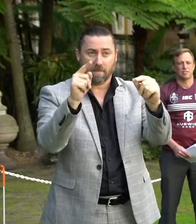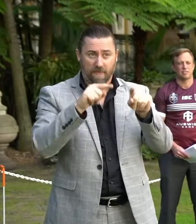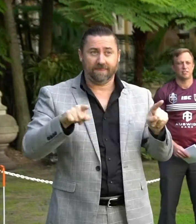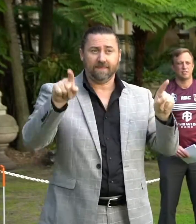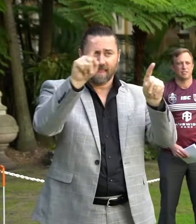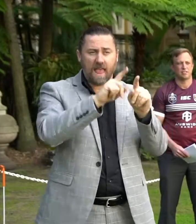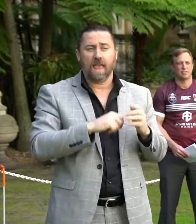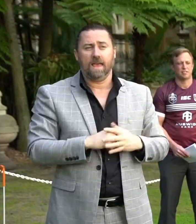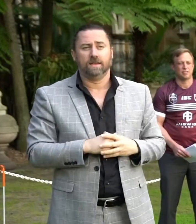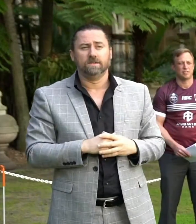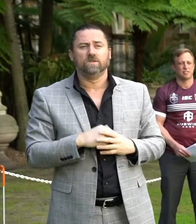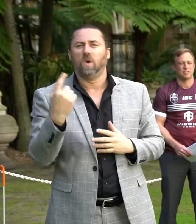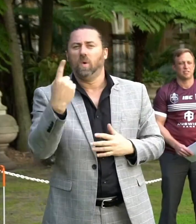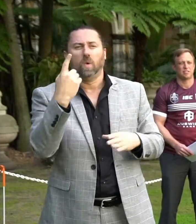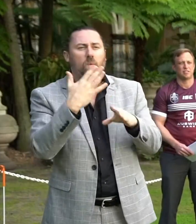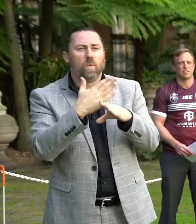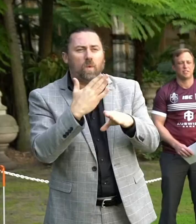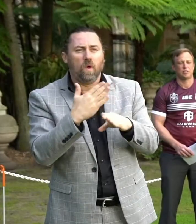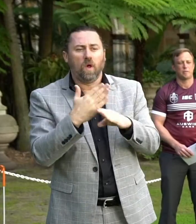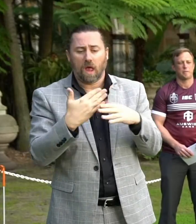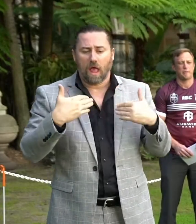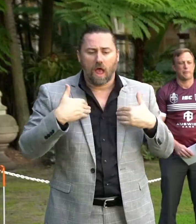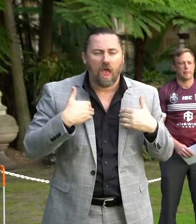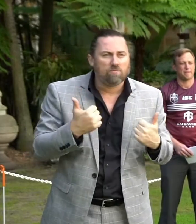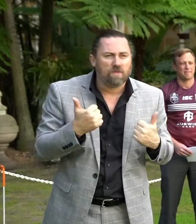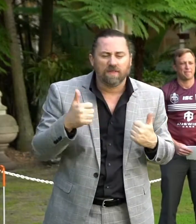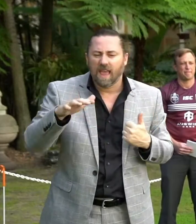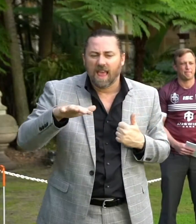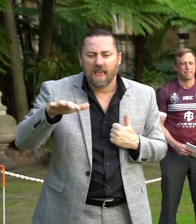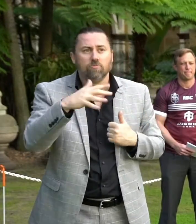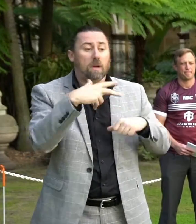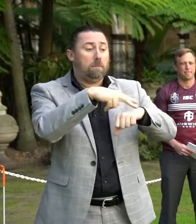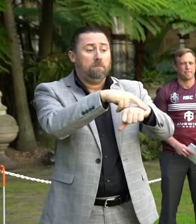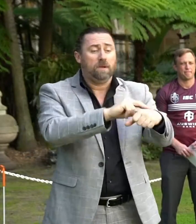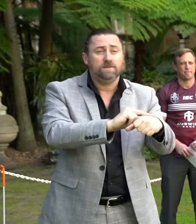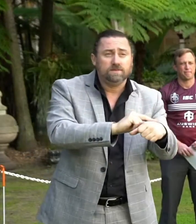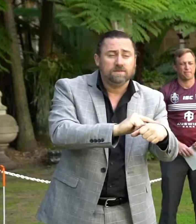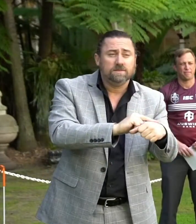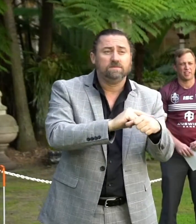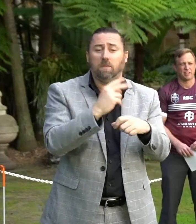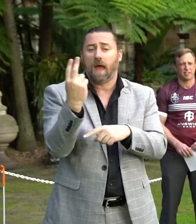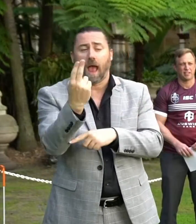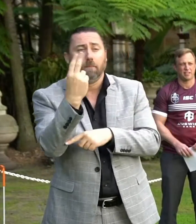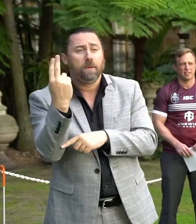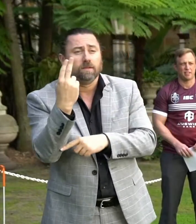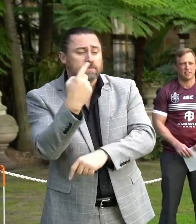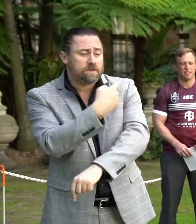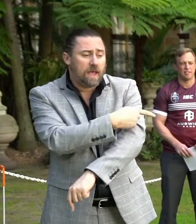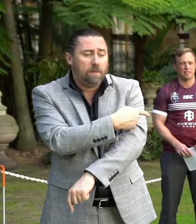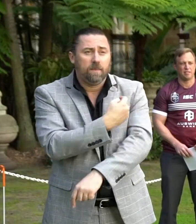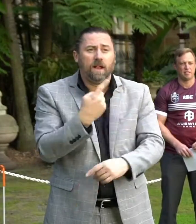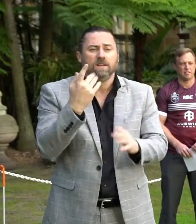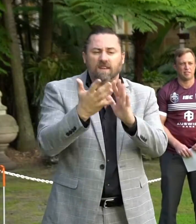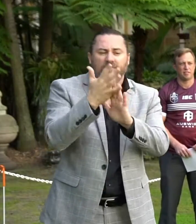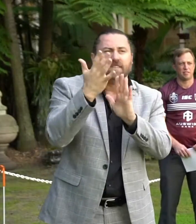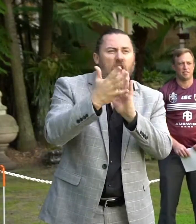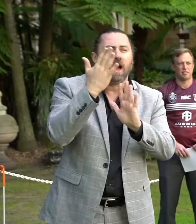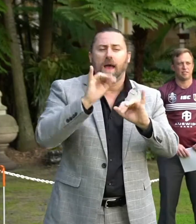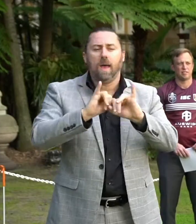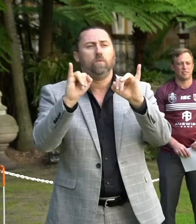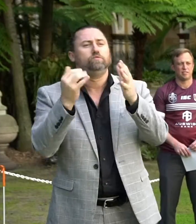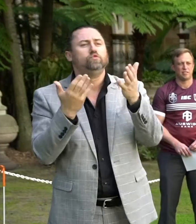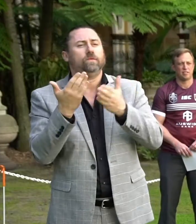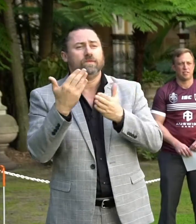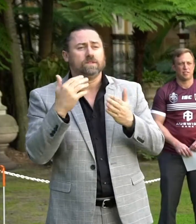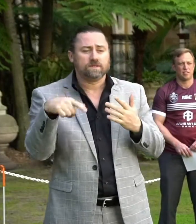frontline workers, which includes our health workers, our police, our paramedics, our fire and emergency